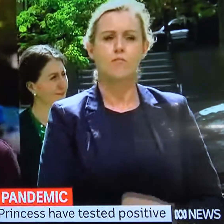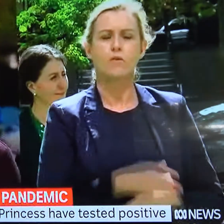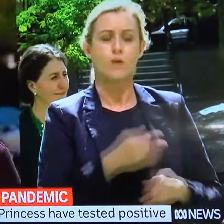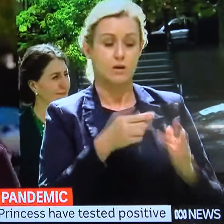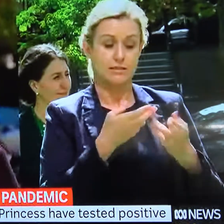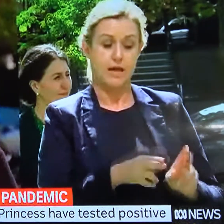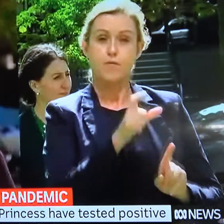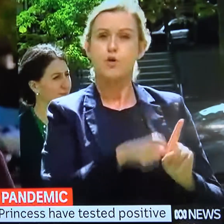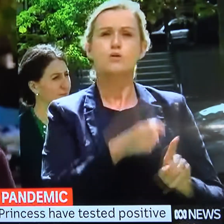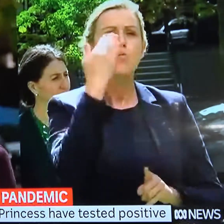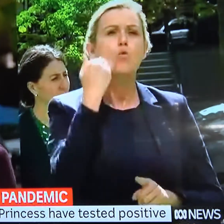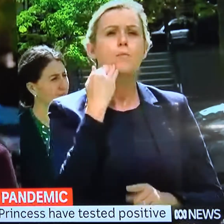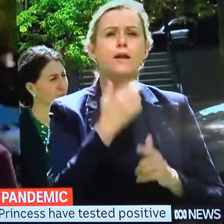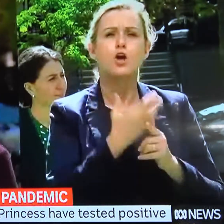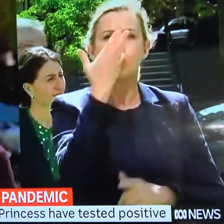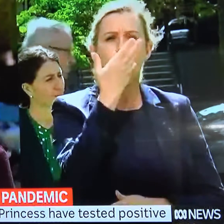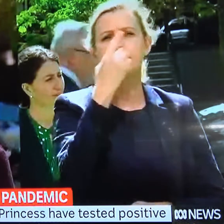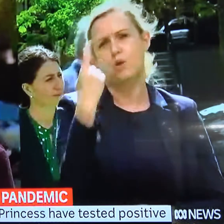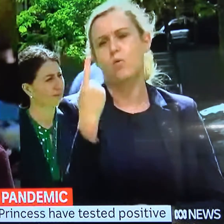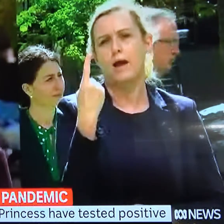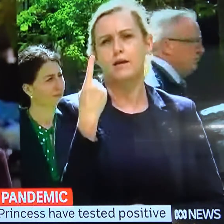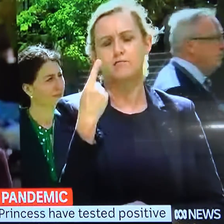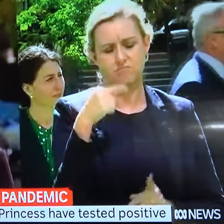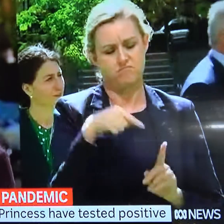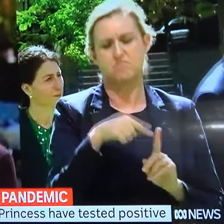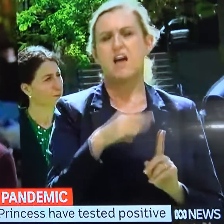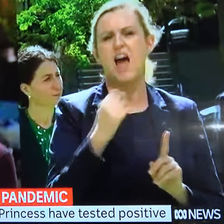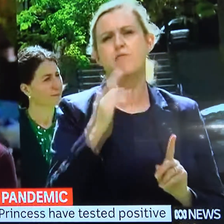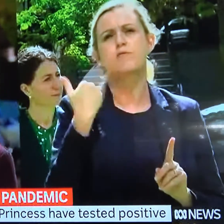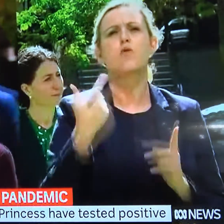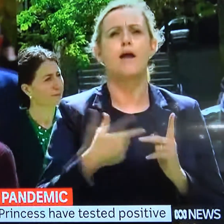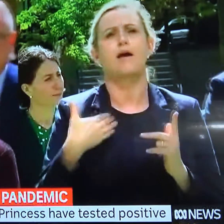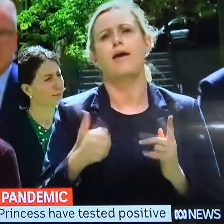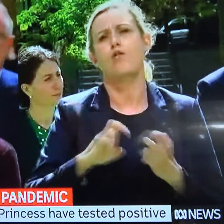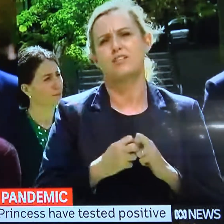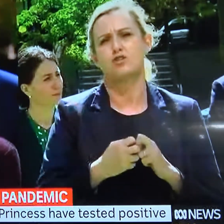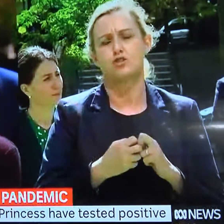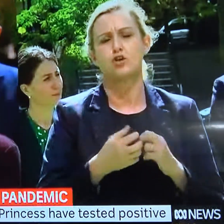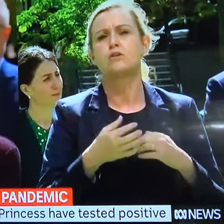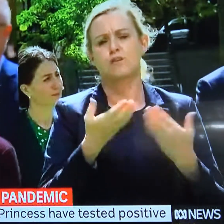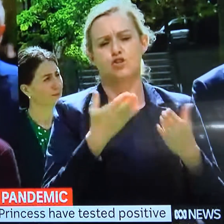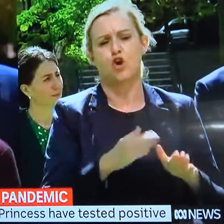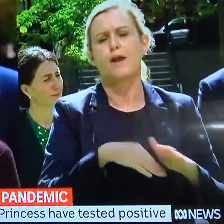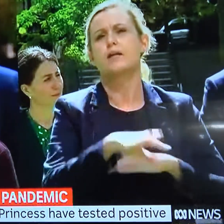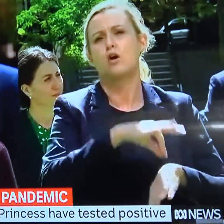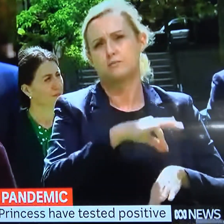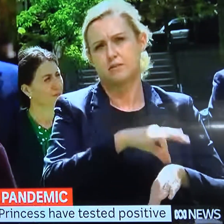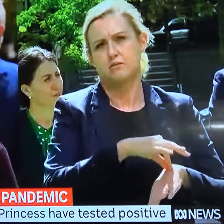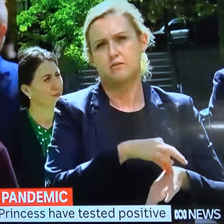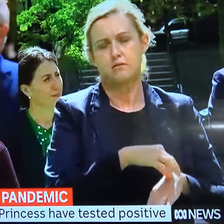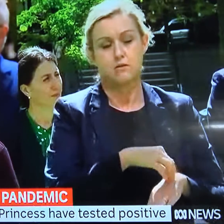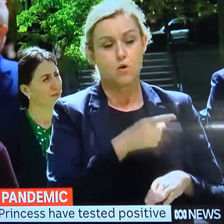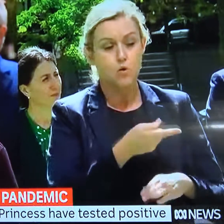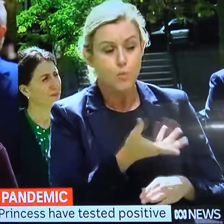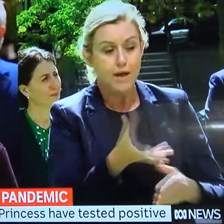a 91-year-old female with pre-existing health conditions who died in hospital. The source of her